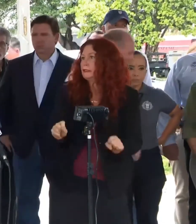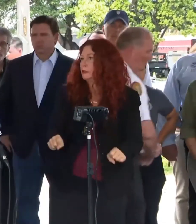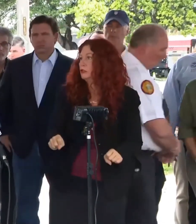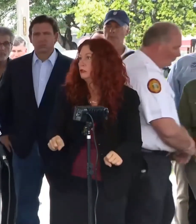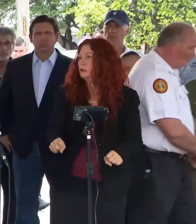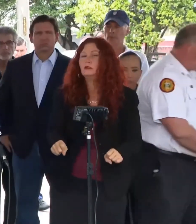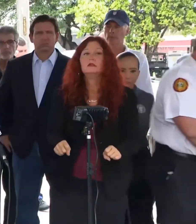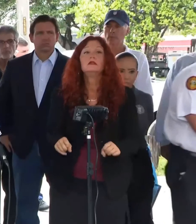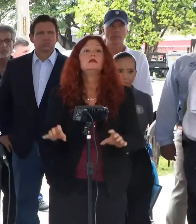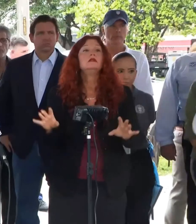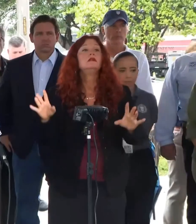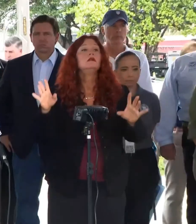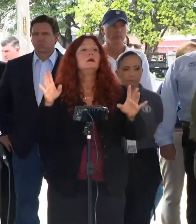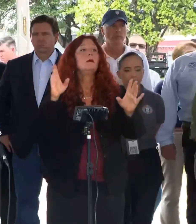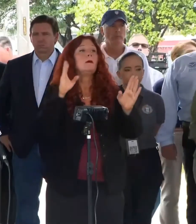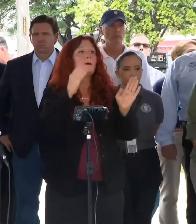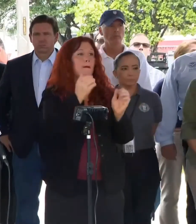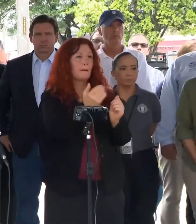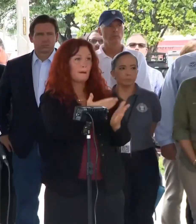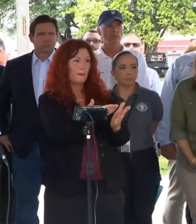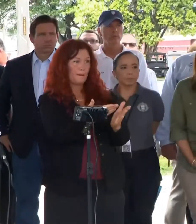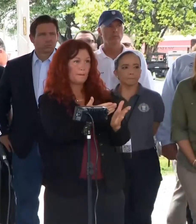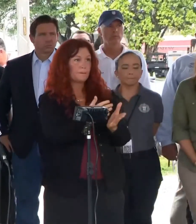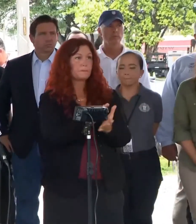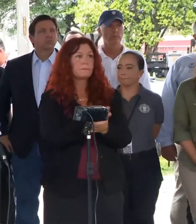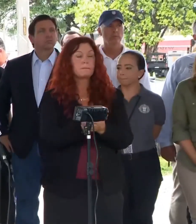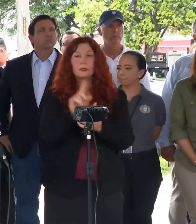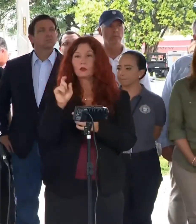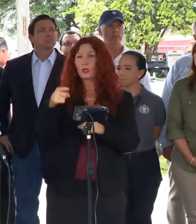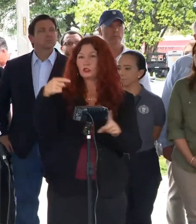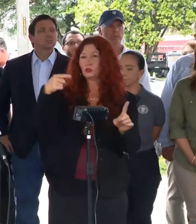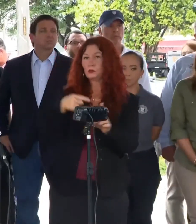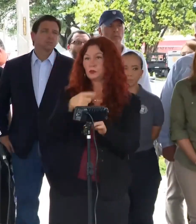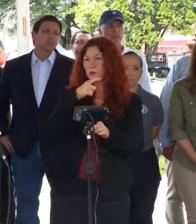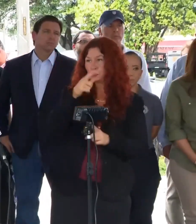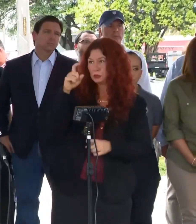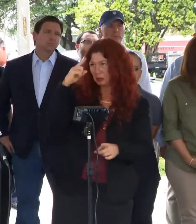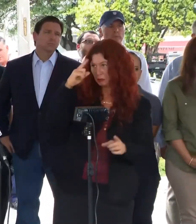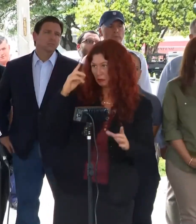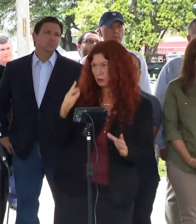Thank you, Chief. Followed by the AP. Governor.